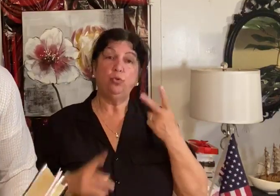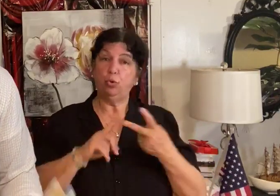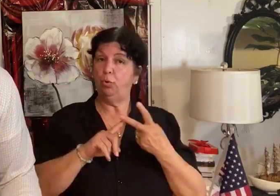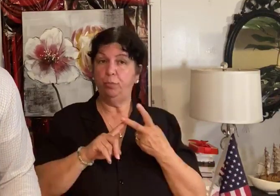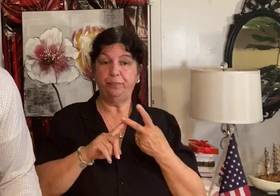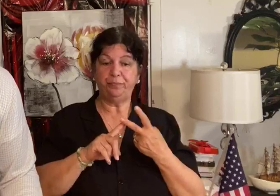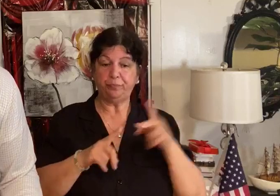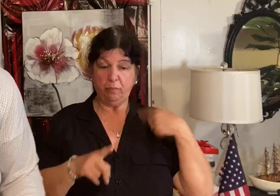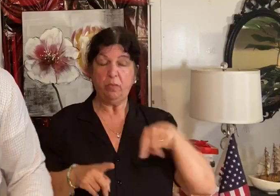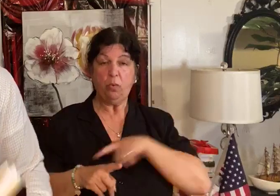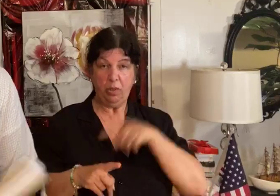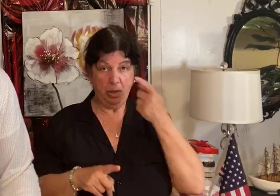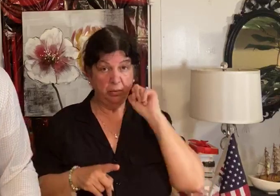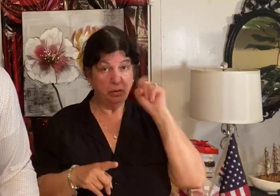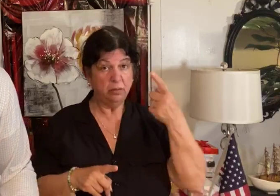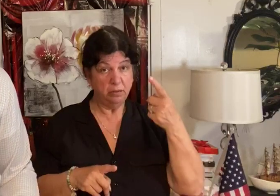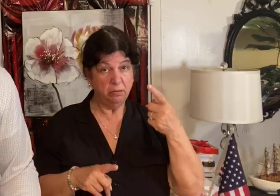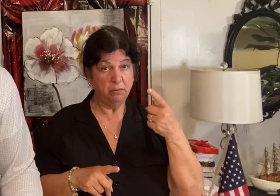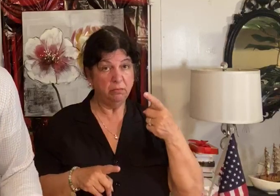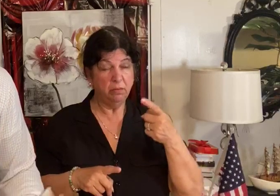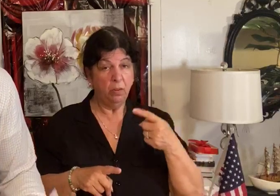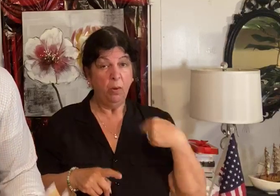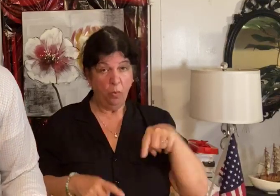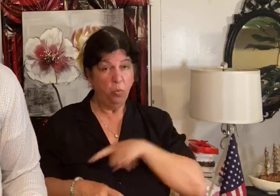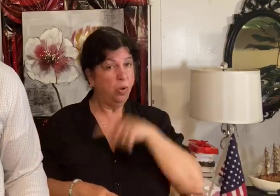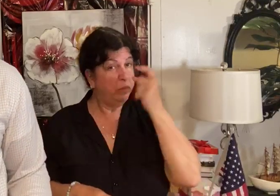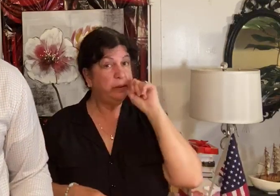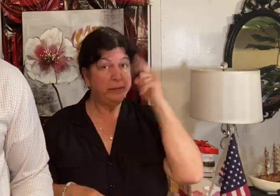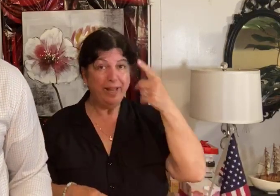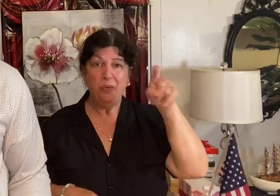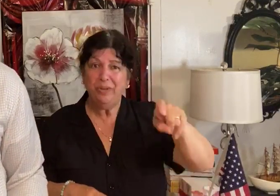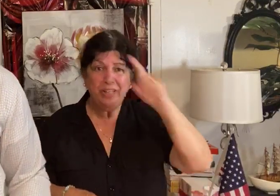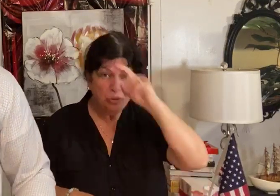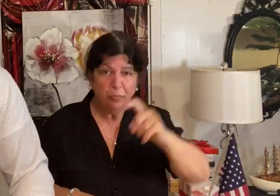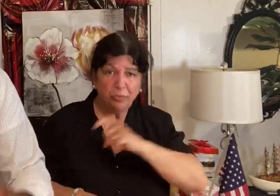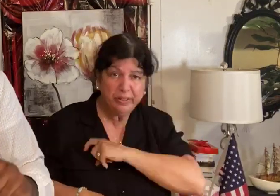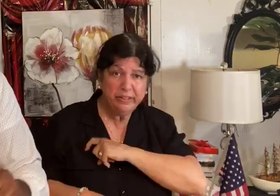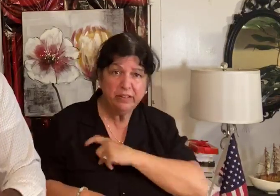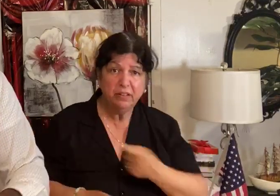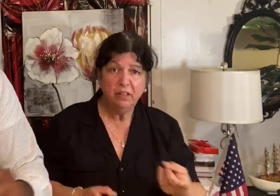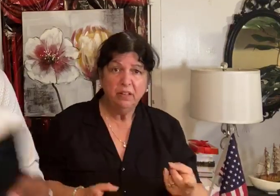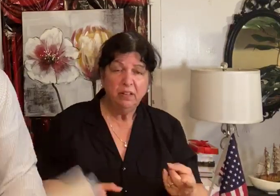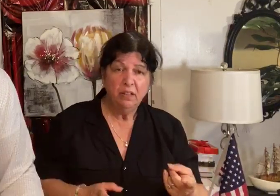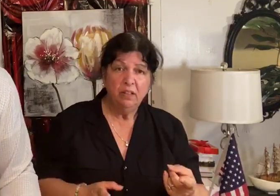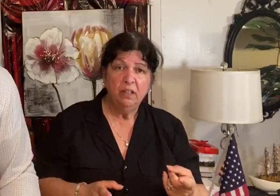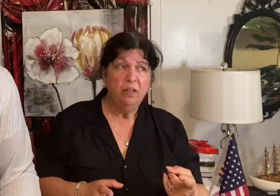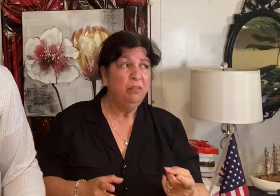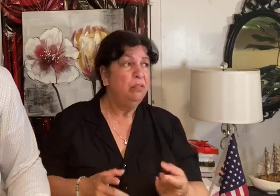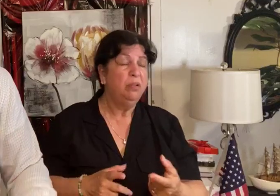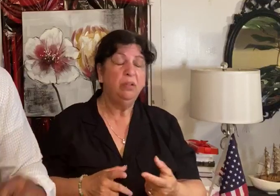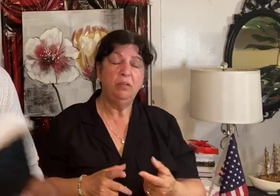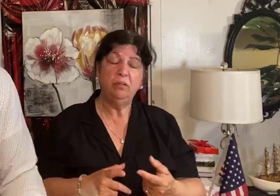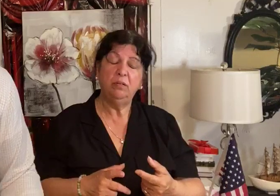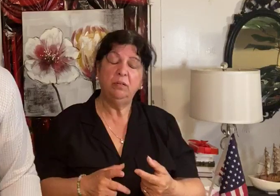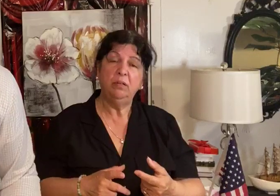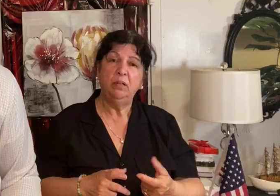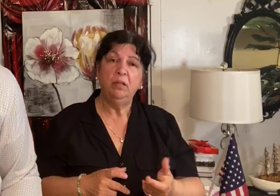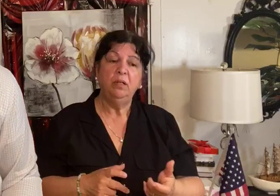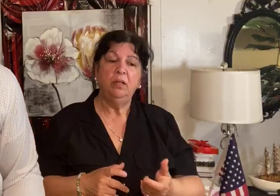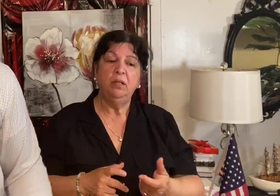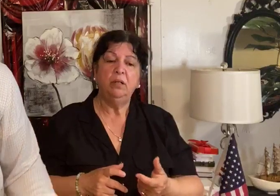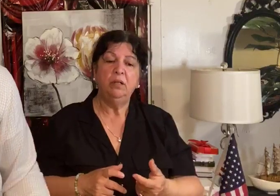who understand, who are rational, we understand that we need the police. We're in this great, much, great